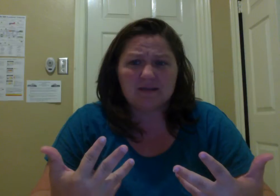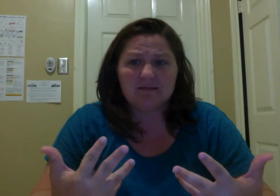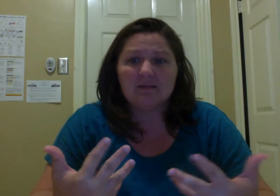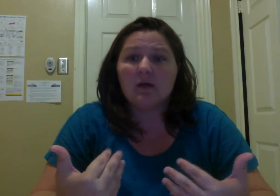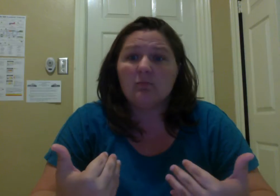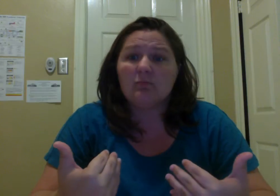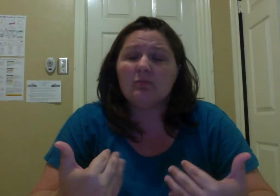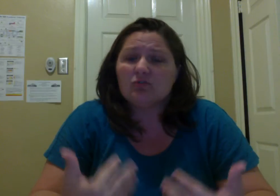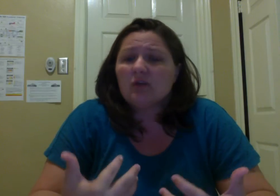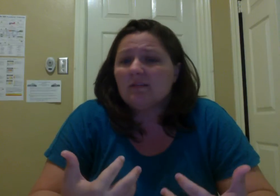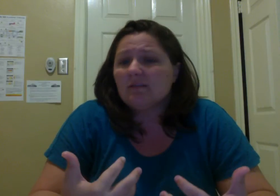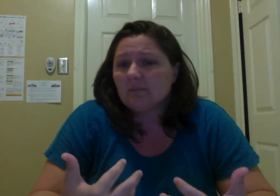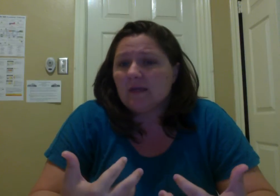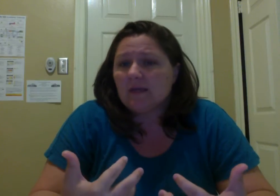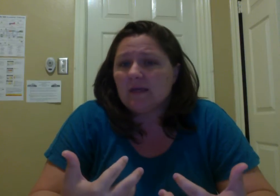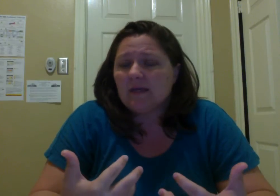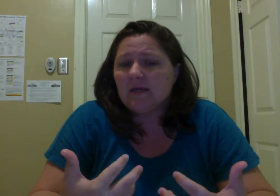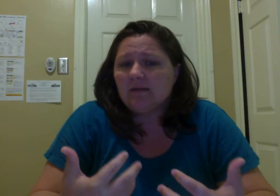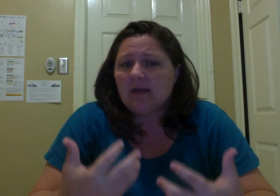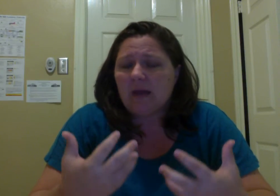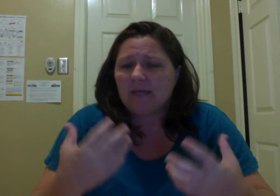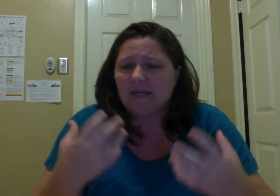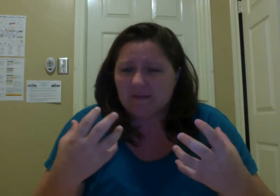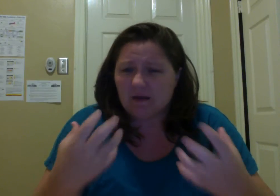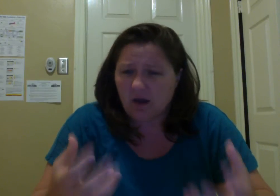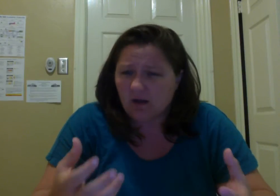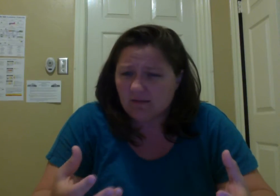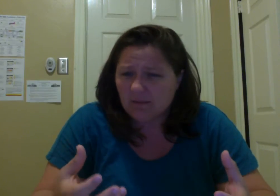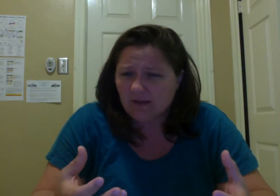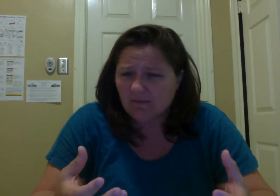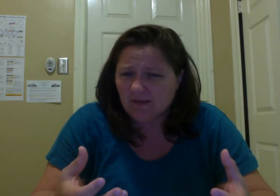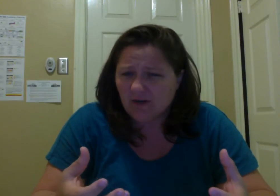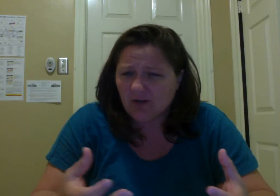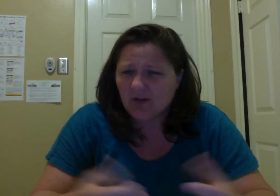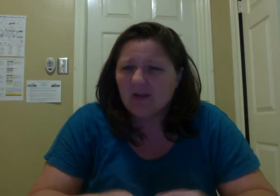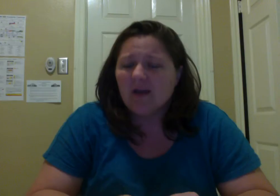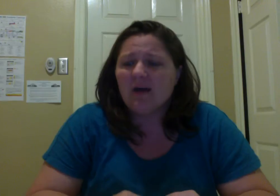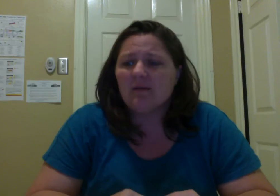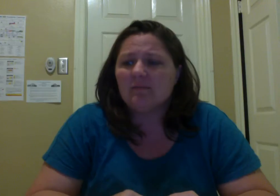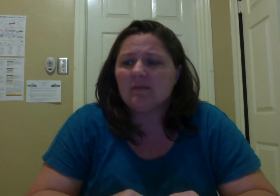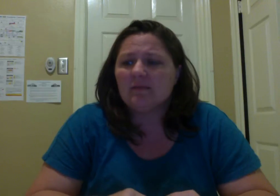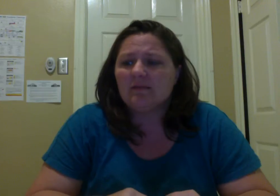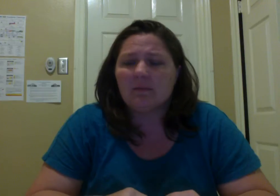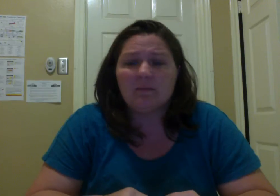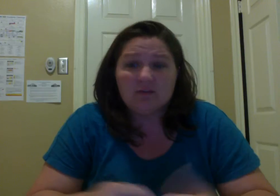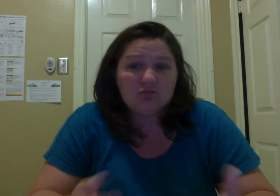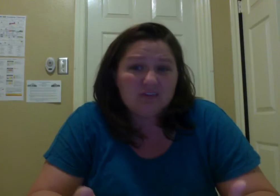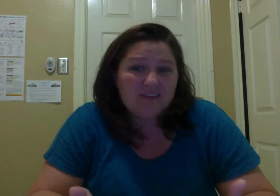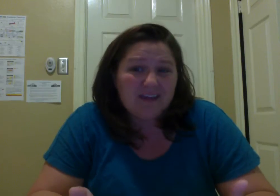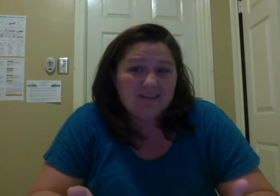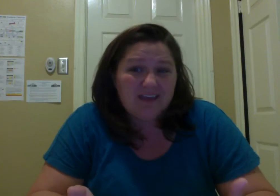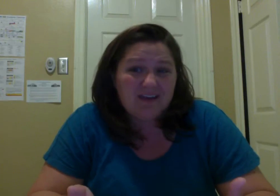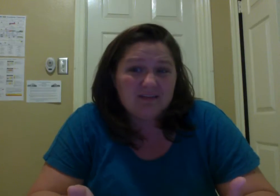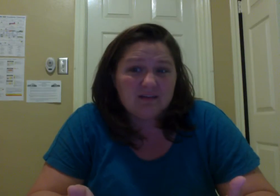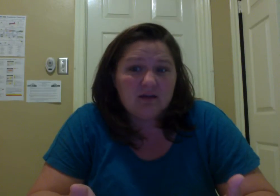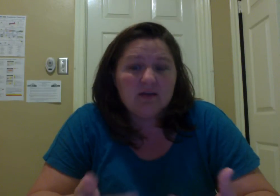sense. But trust me, I'm getting the concept out there. Some things you just can't say in ASL. It doesn't